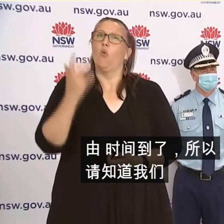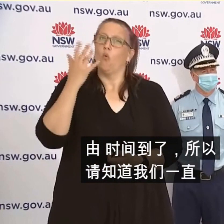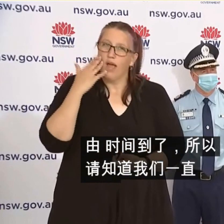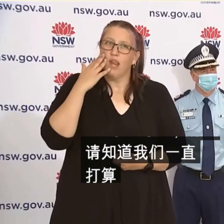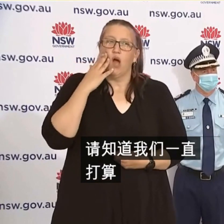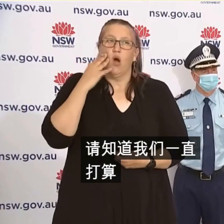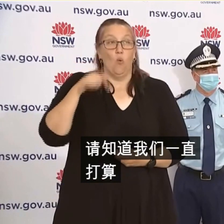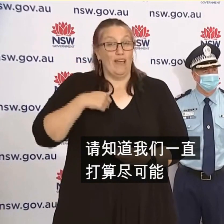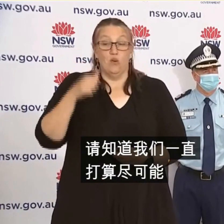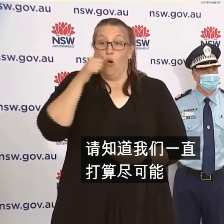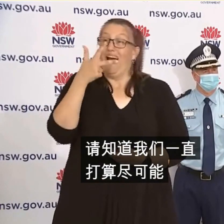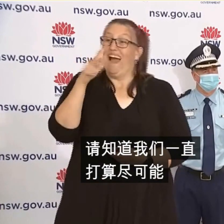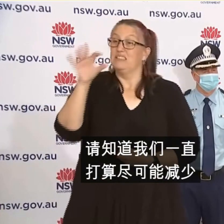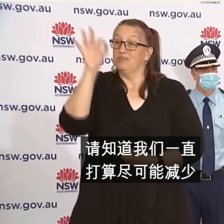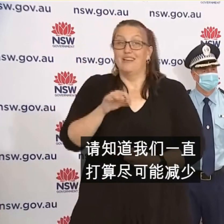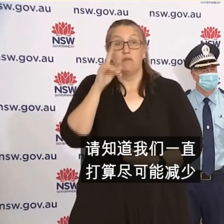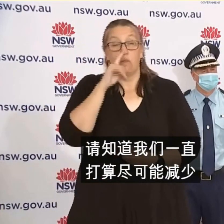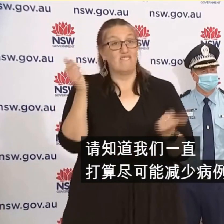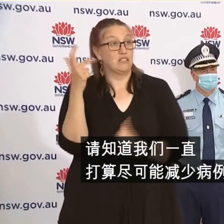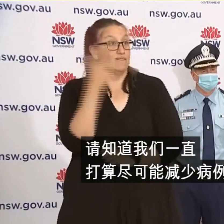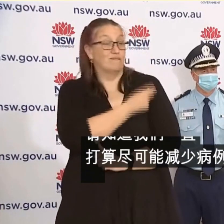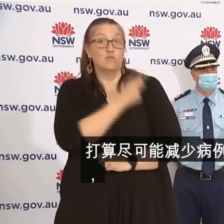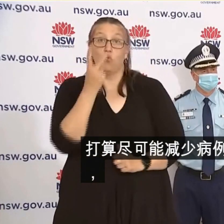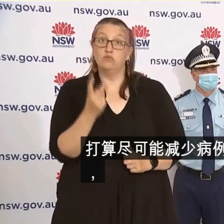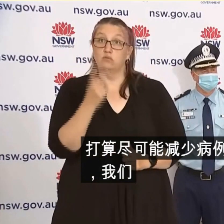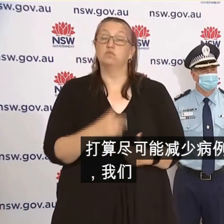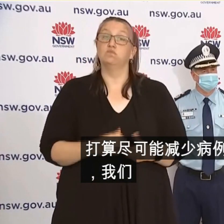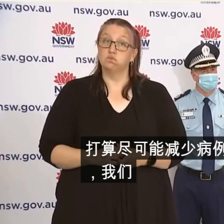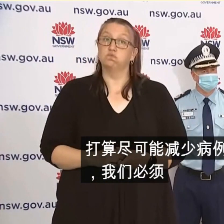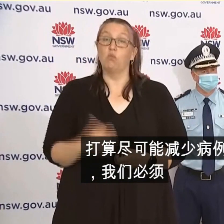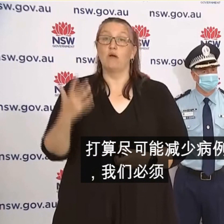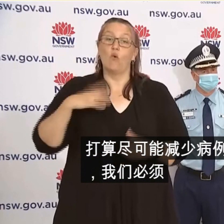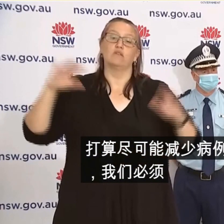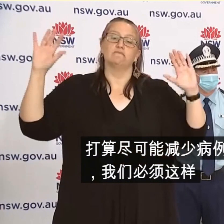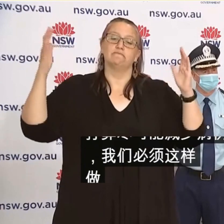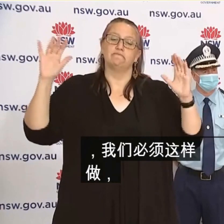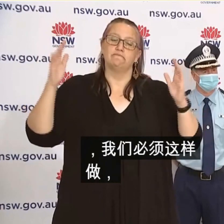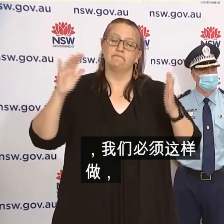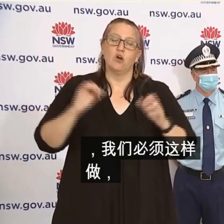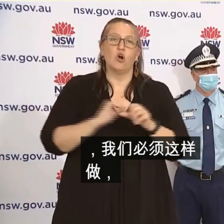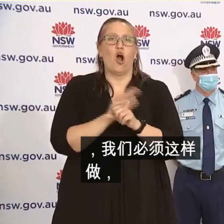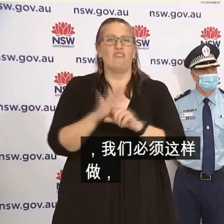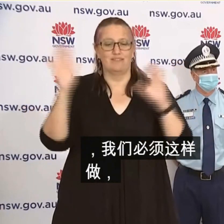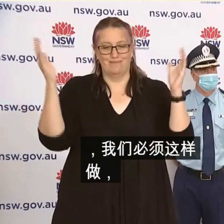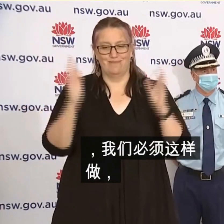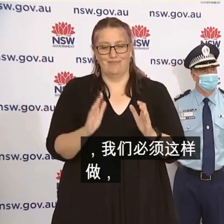it's always our intention to get the case numbers down as much as possible, and that we have to do that.